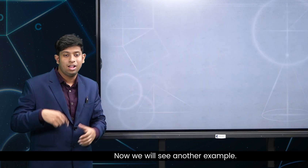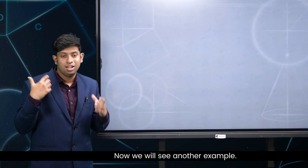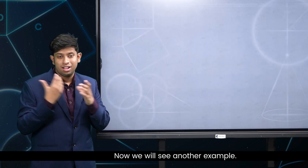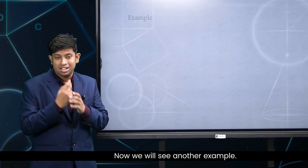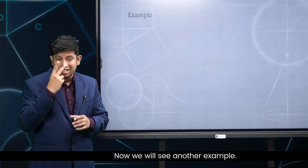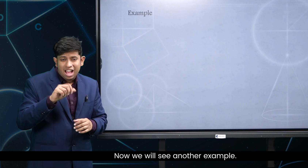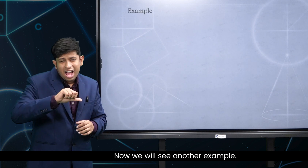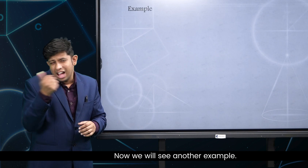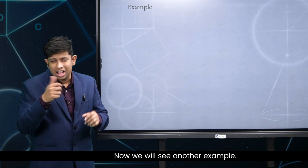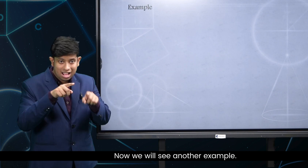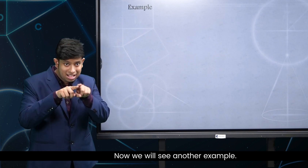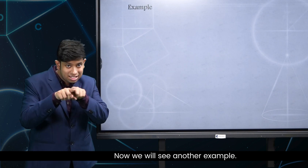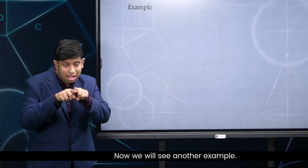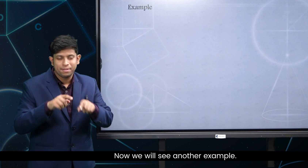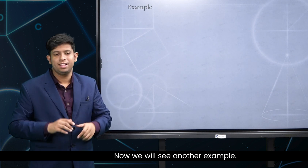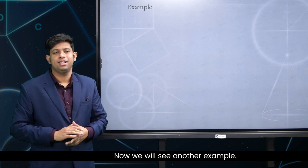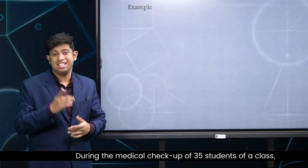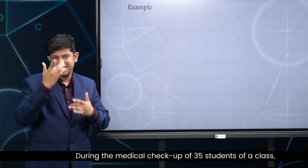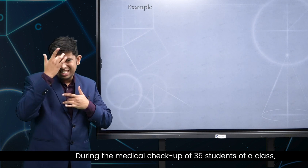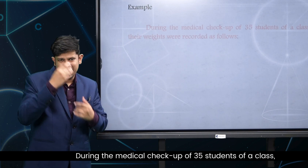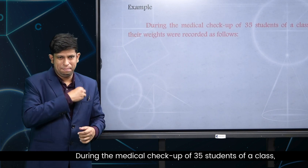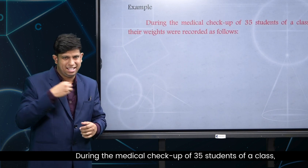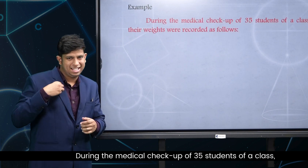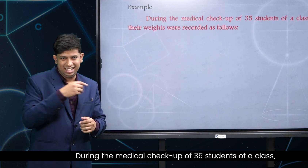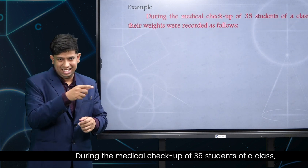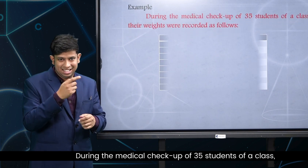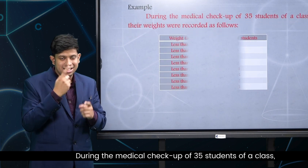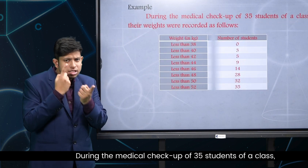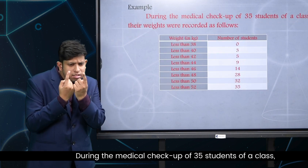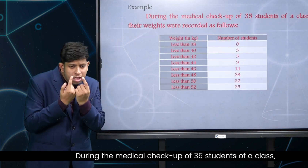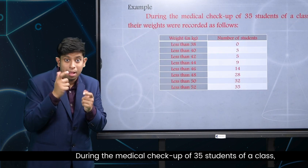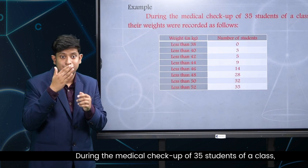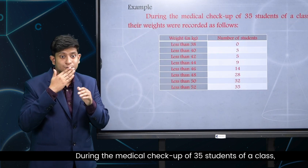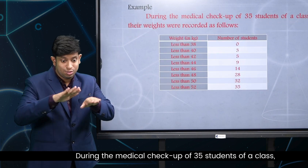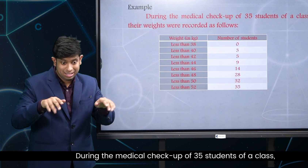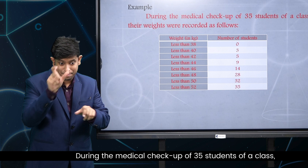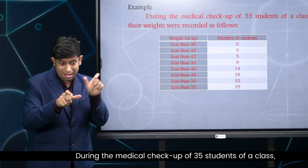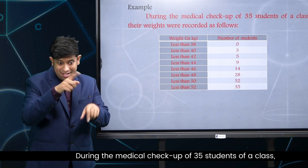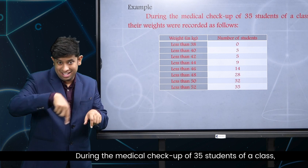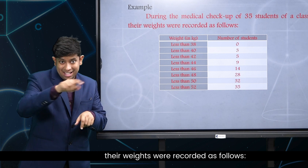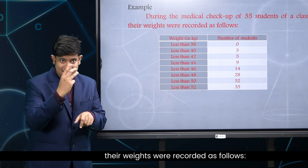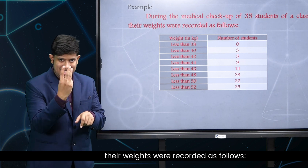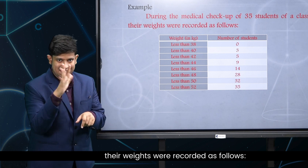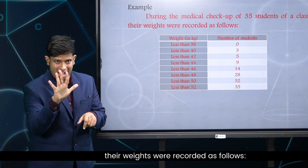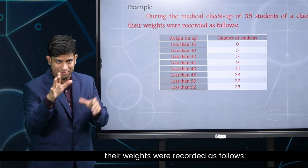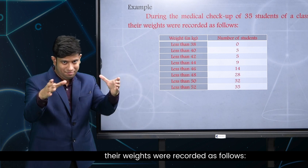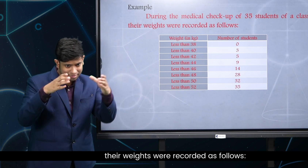Now we will see another example. During the medical checkup of 35 students of a class, their weights were recorded